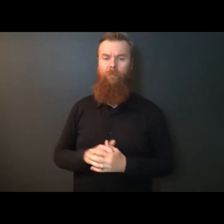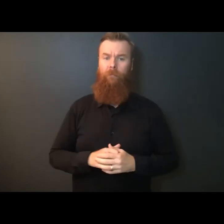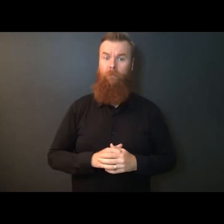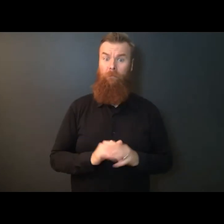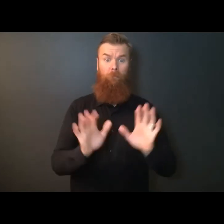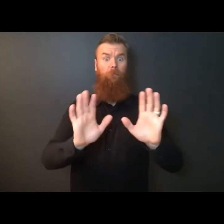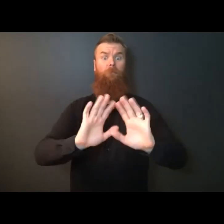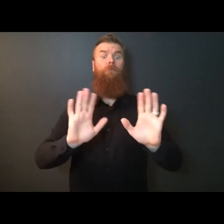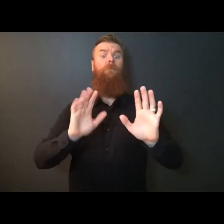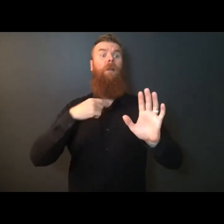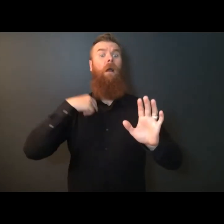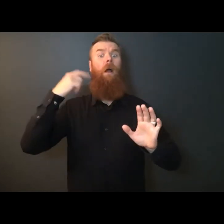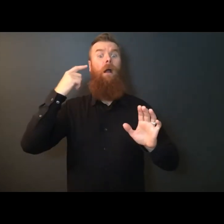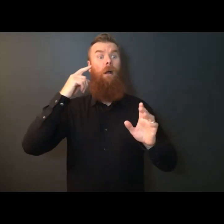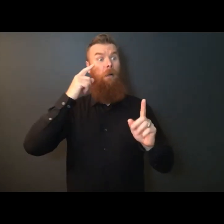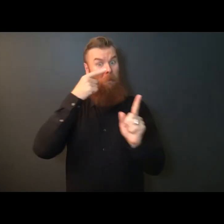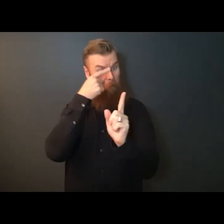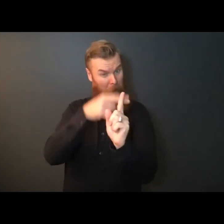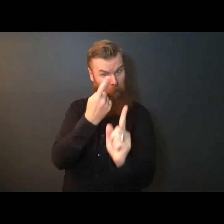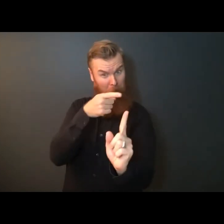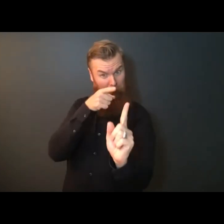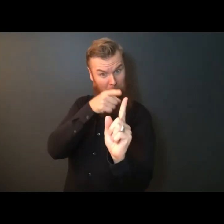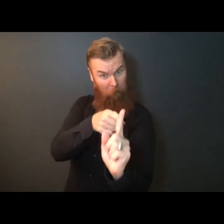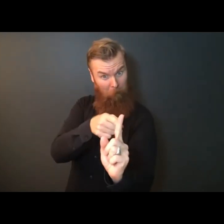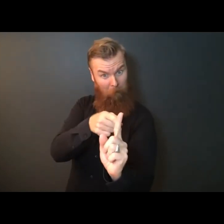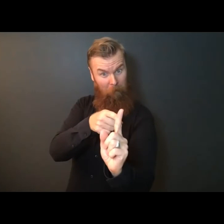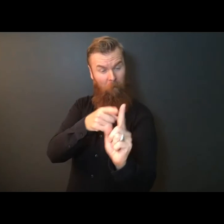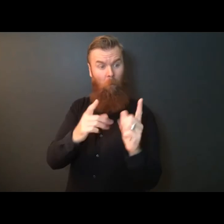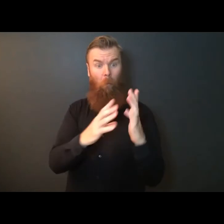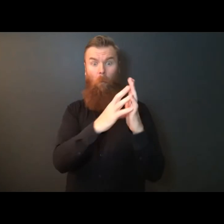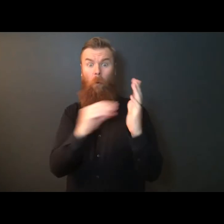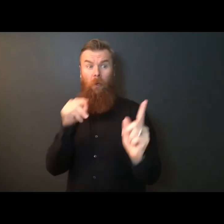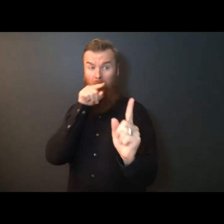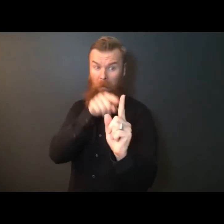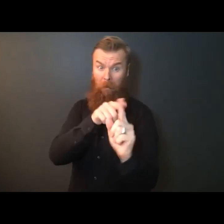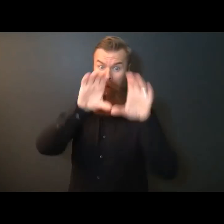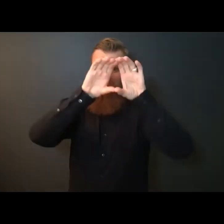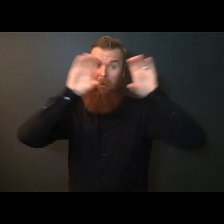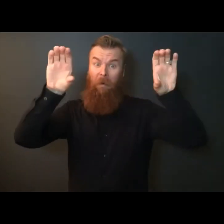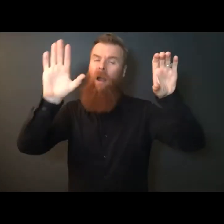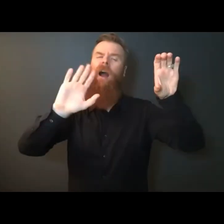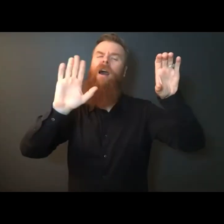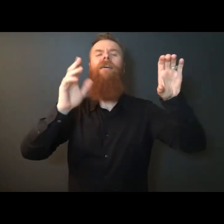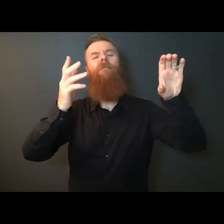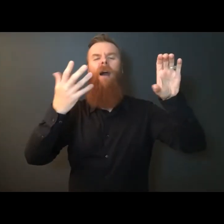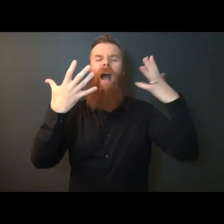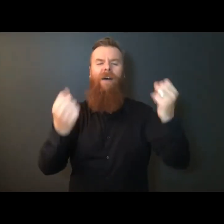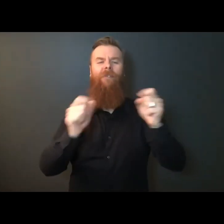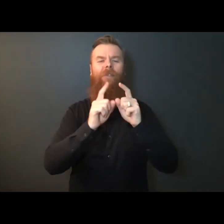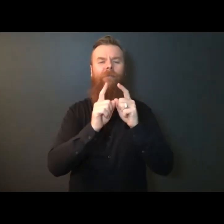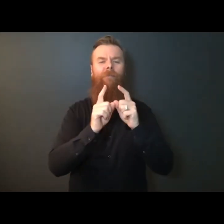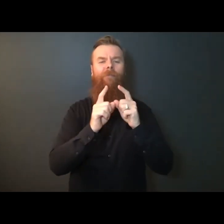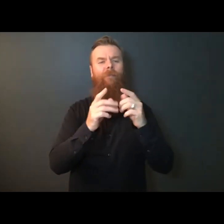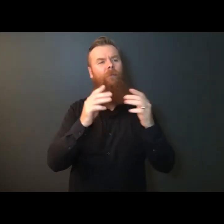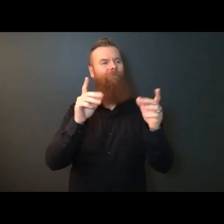a few different of the modules. So I suppose it's more of a unit, as you said, Nafisa. So yes,